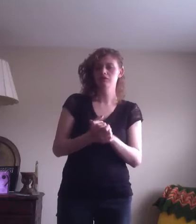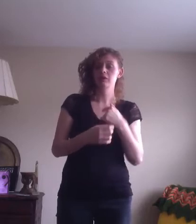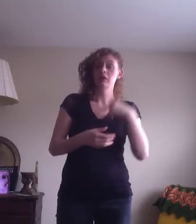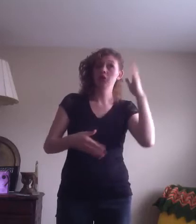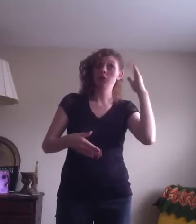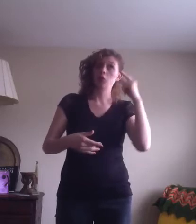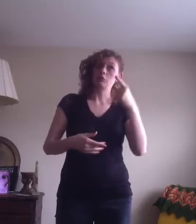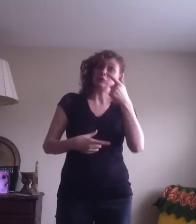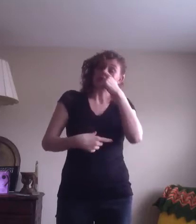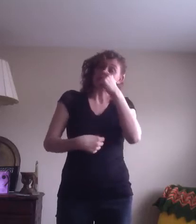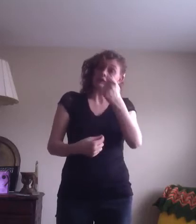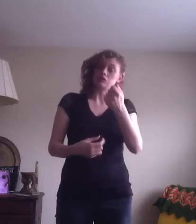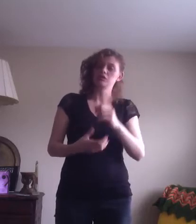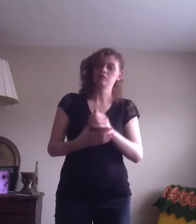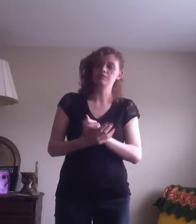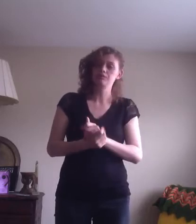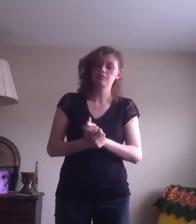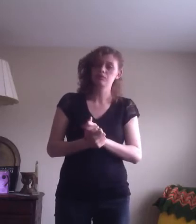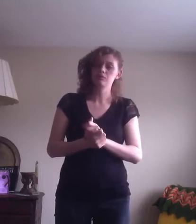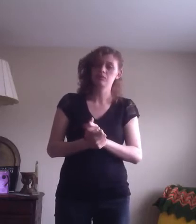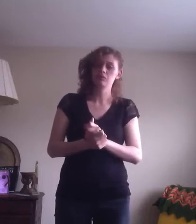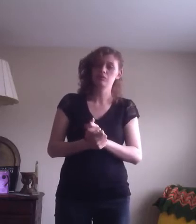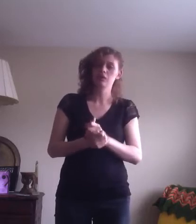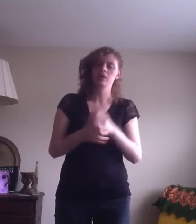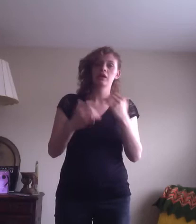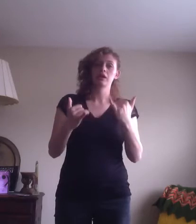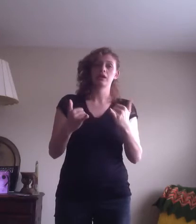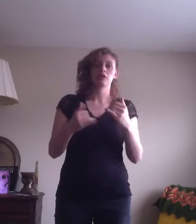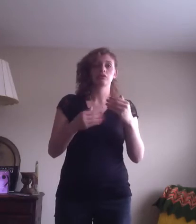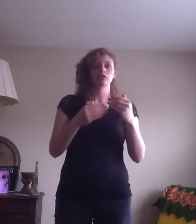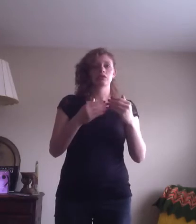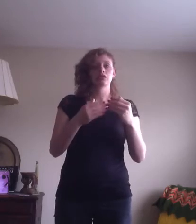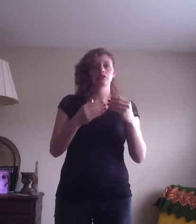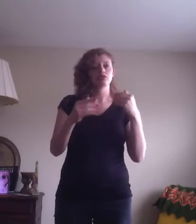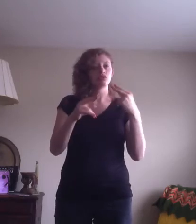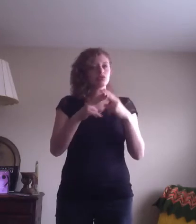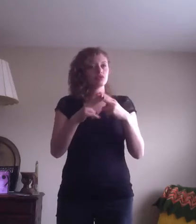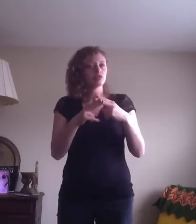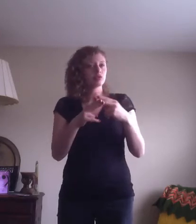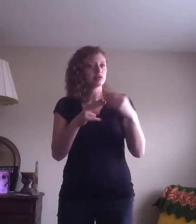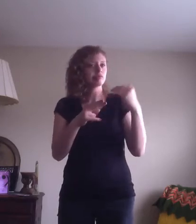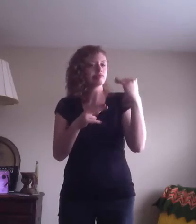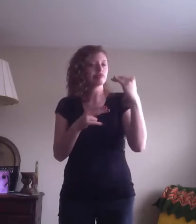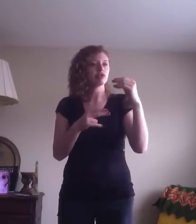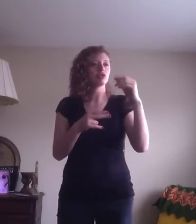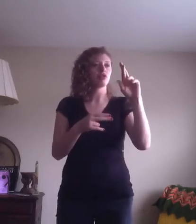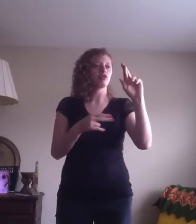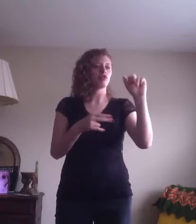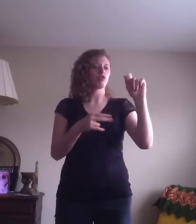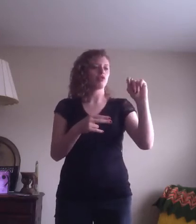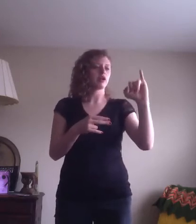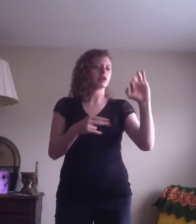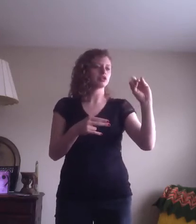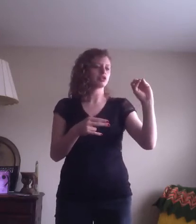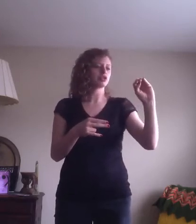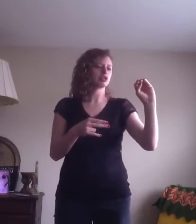eventually going to put rational numbers on here, which means fractions and so on. And you need to know a little more geometry than we know right